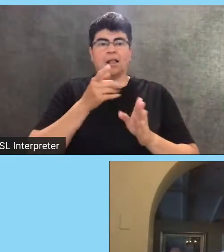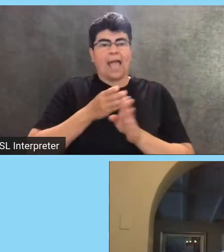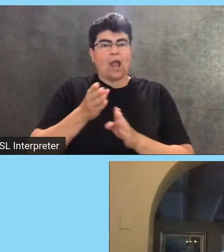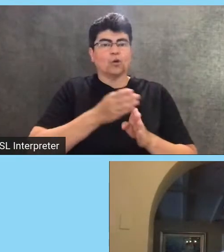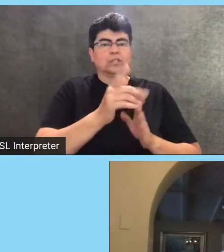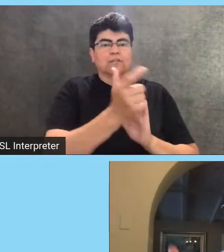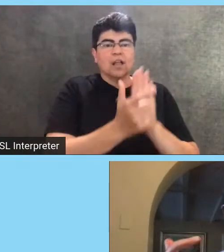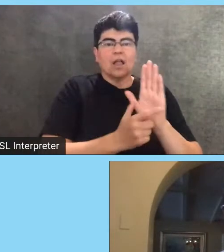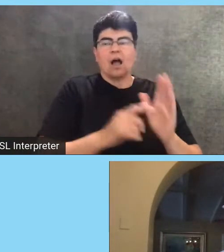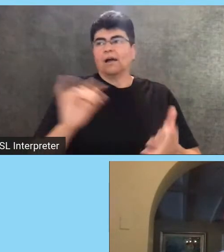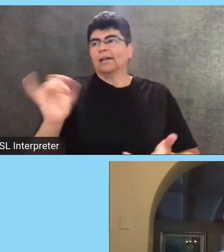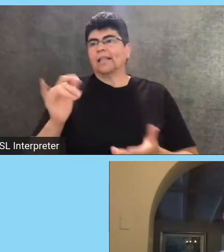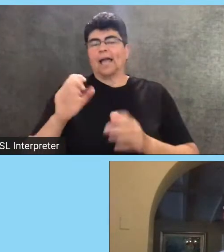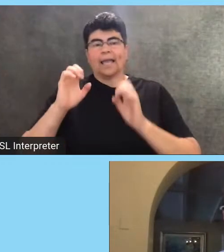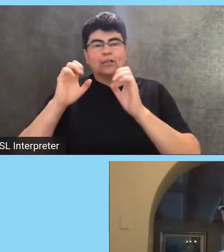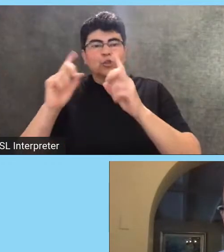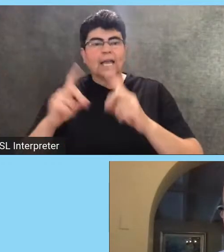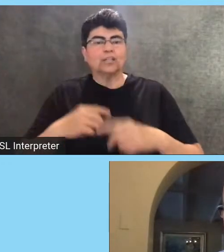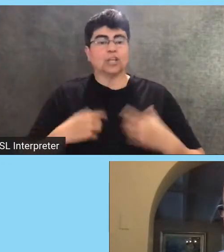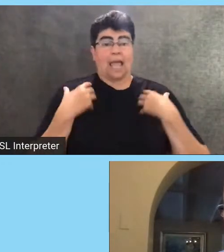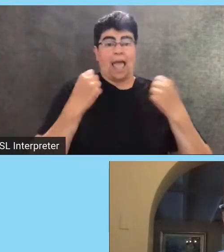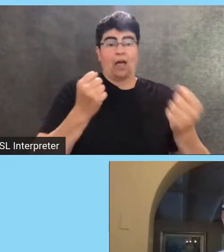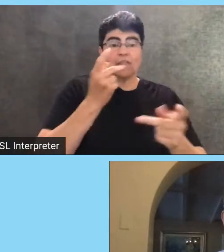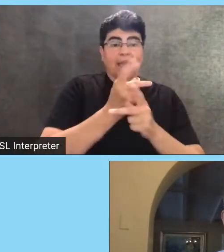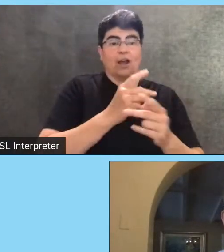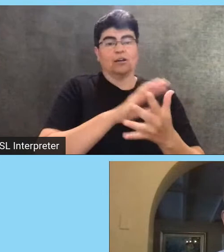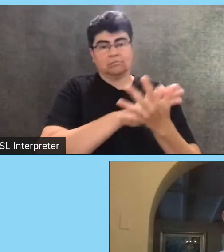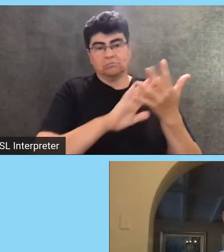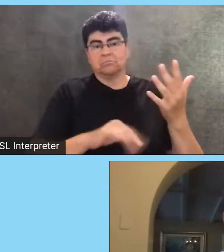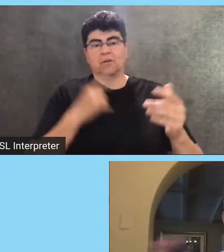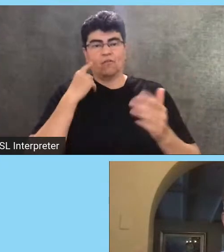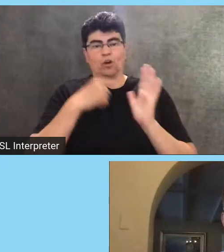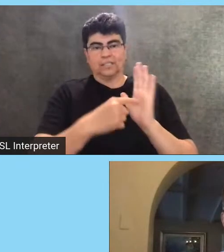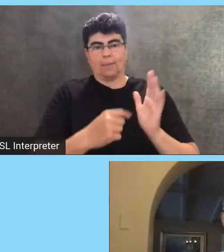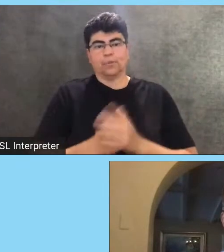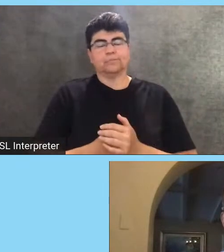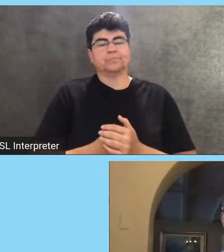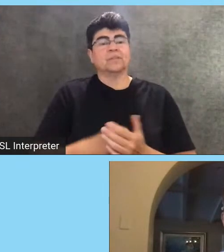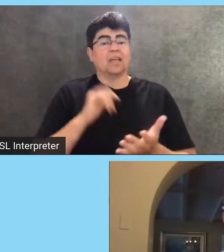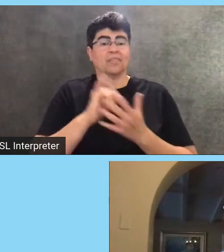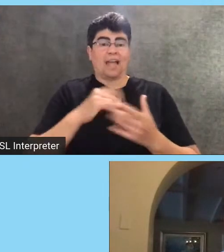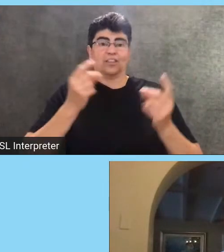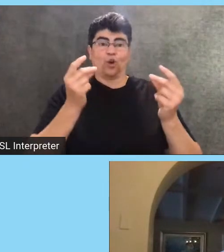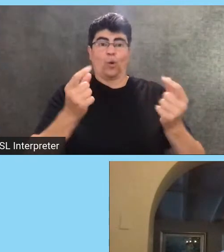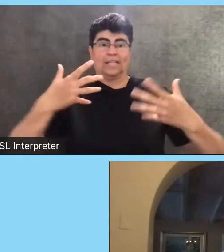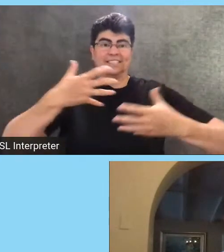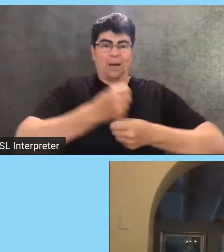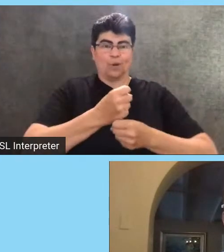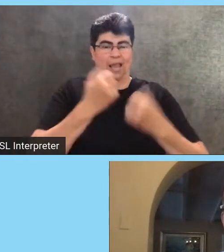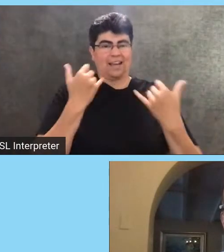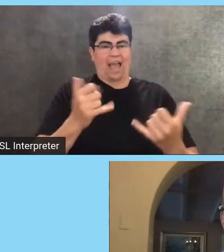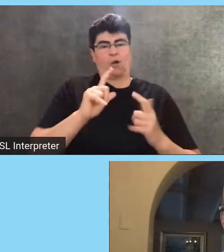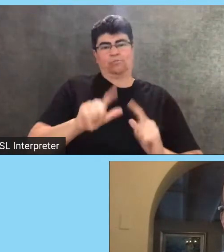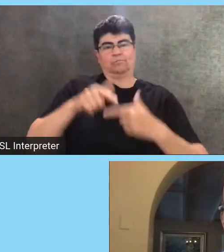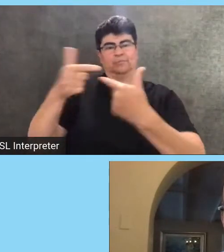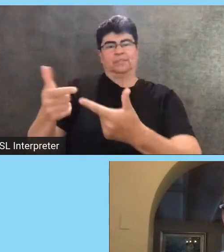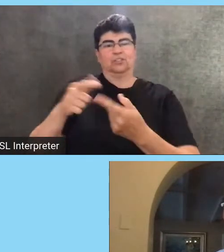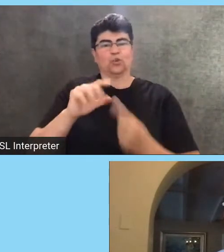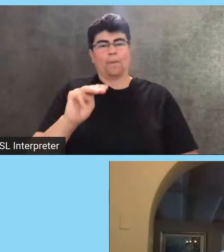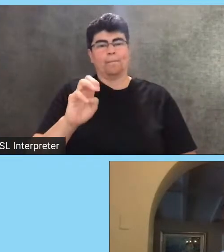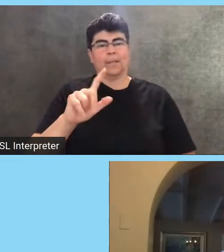include education, healthcare, for example. So that's the quick summary. And at this point, I'll hand it off to